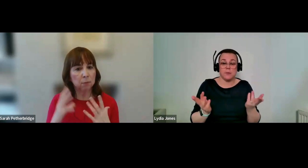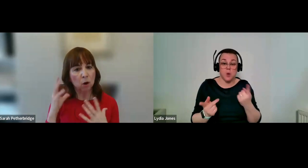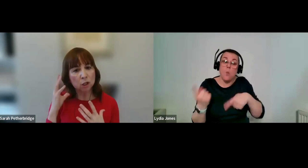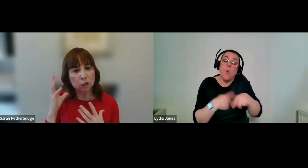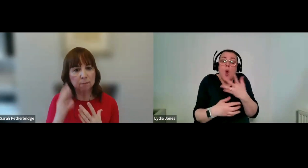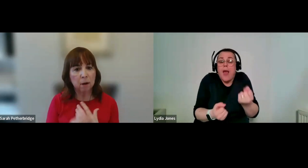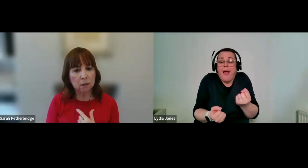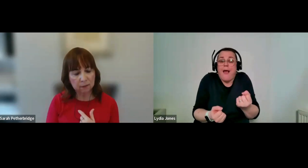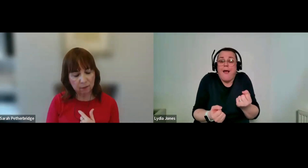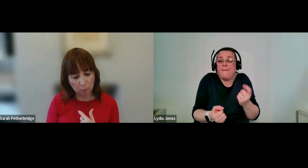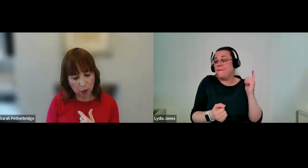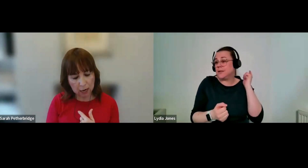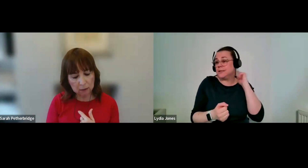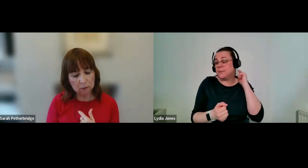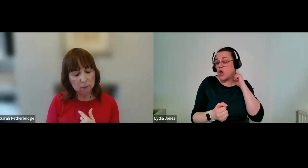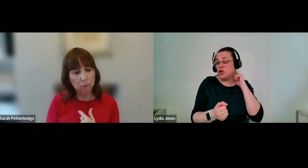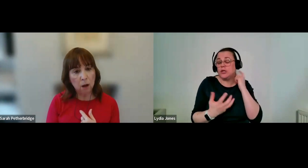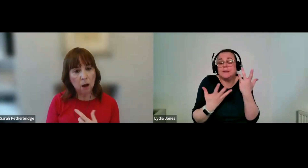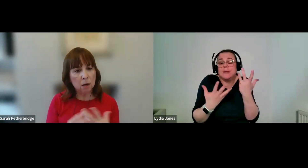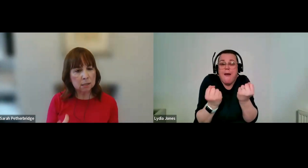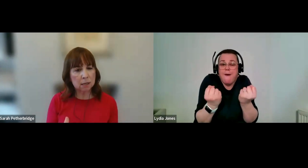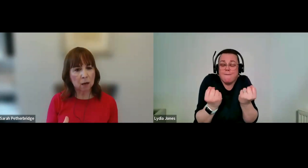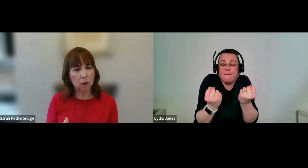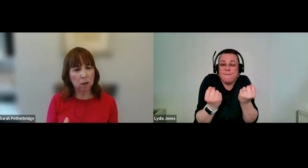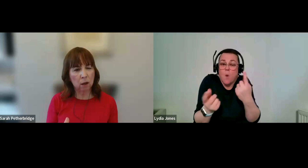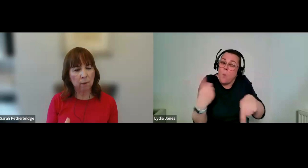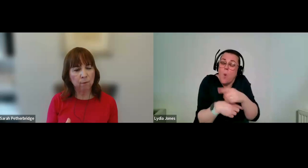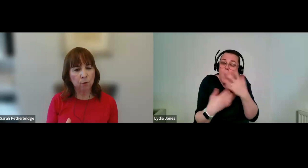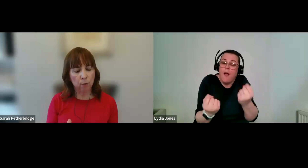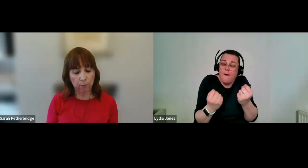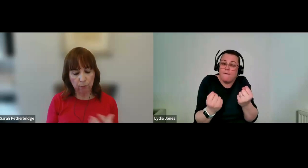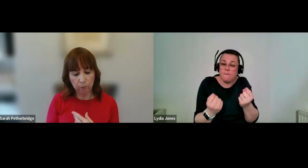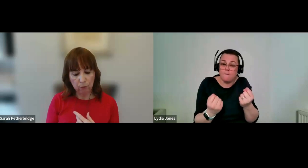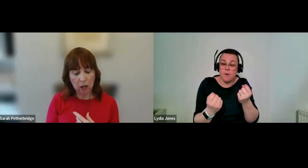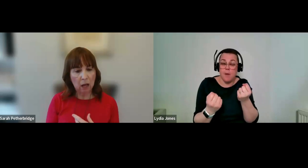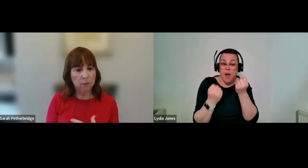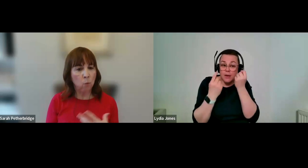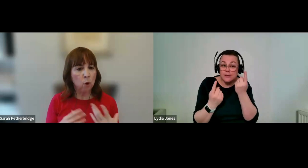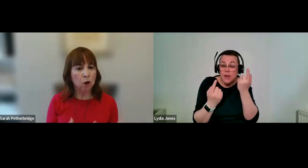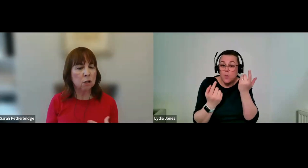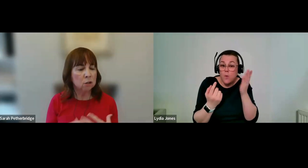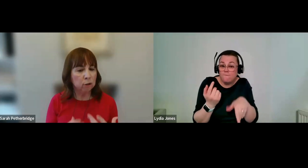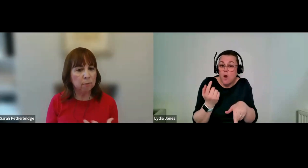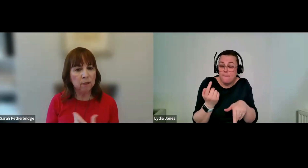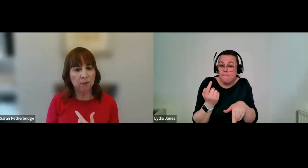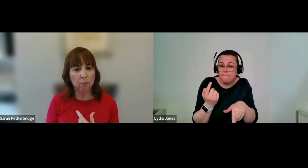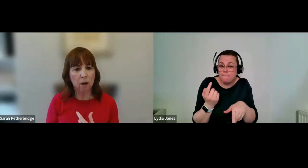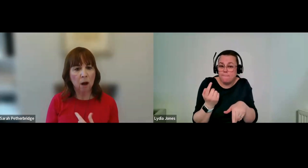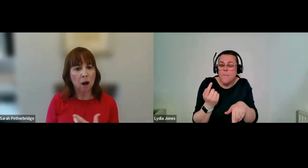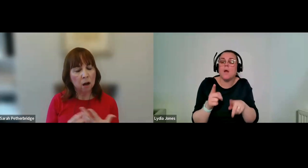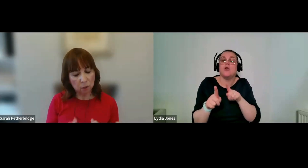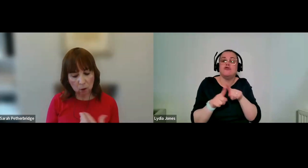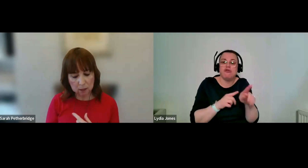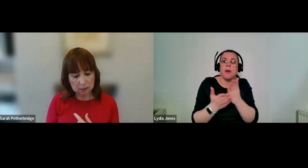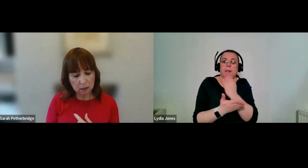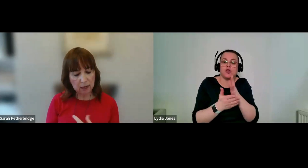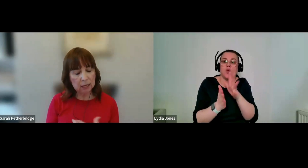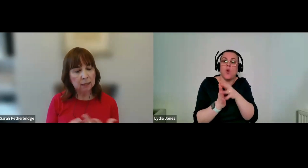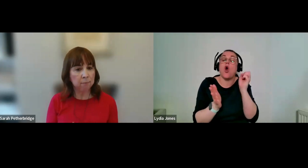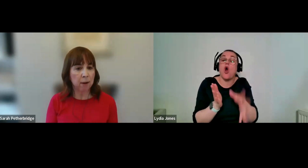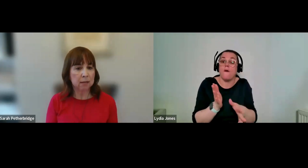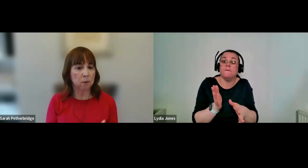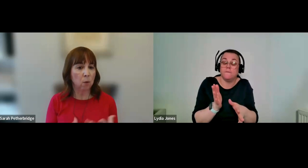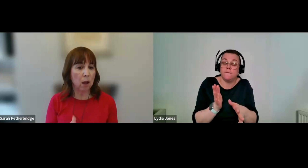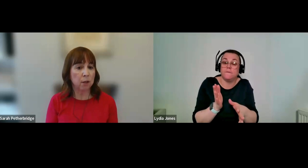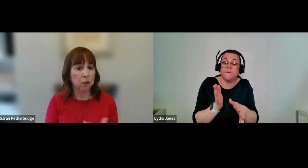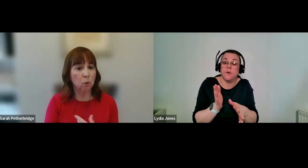in our subconscious part of our brain. Understand where they come from and then work to remove them. Otherwise, they